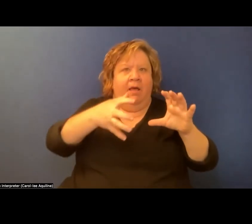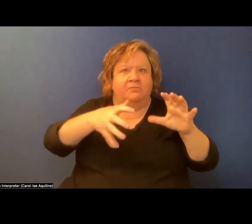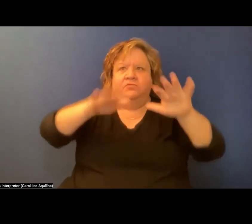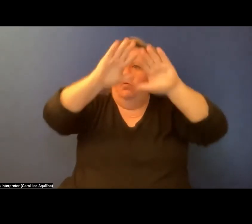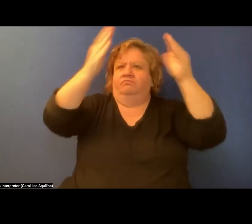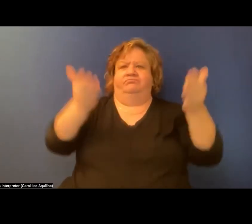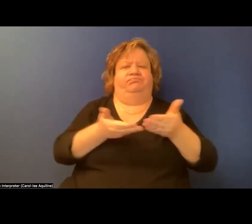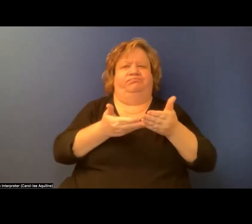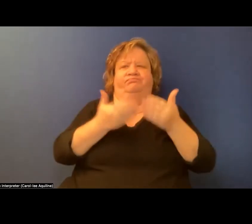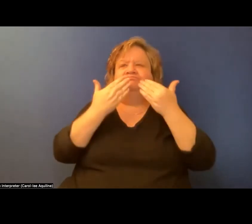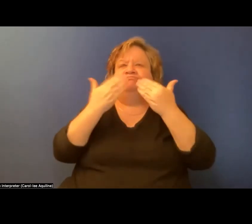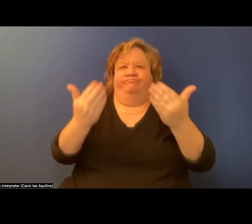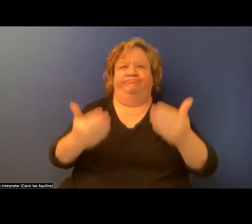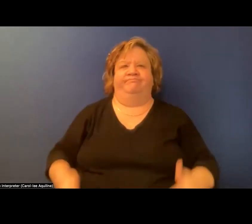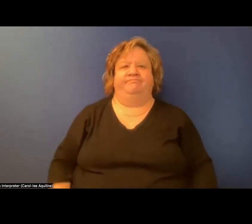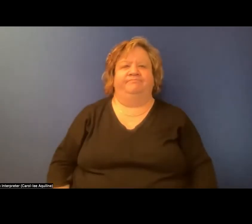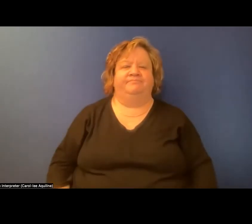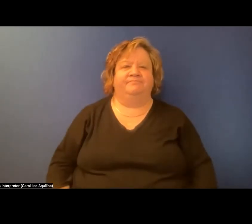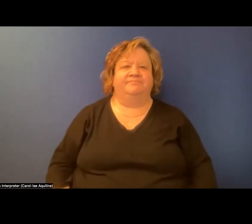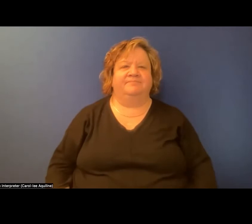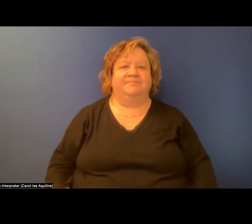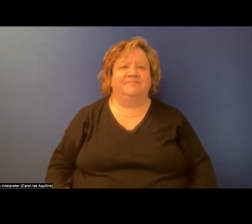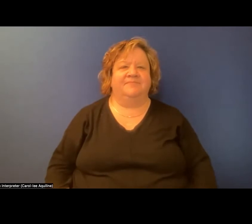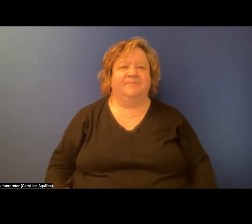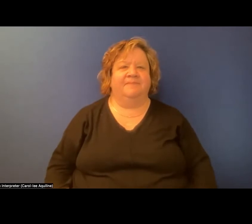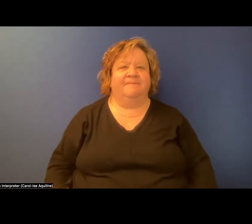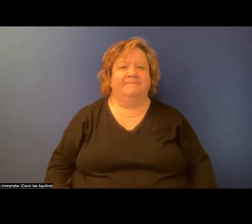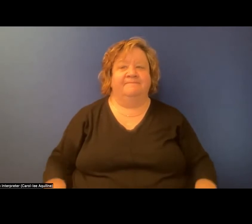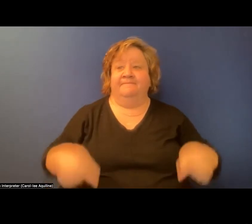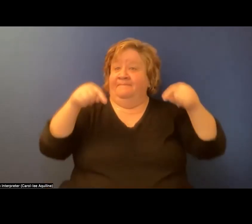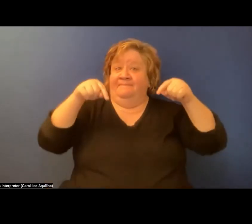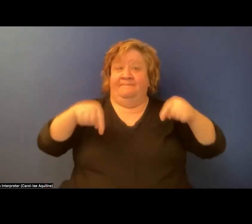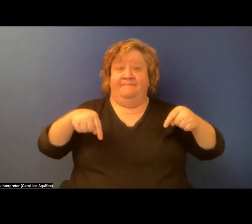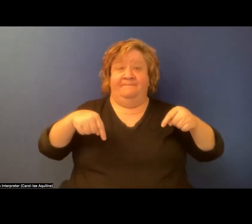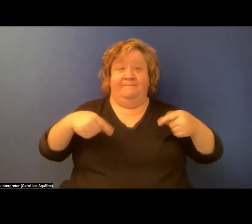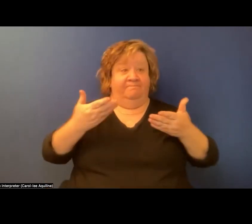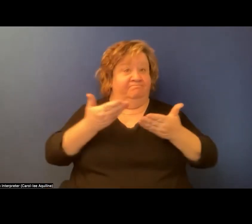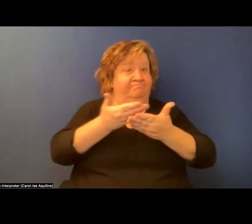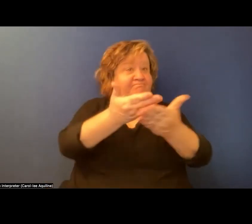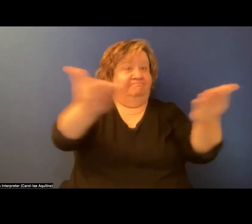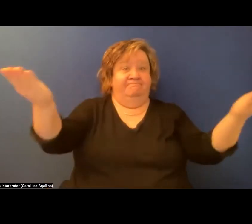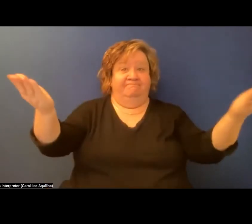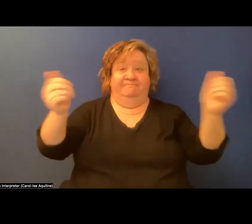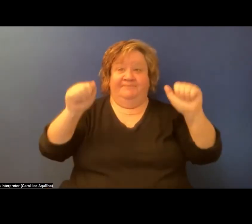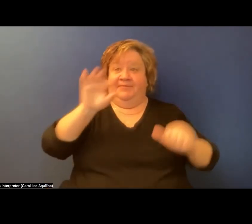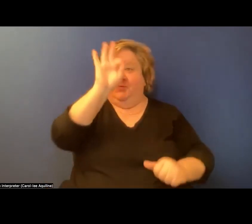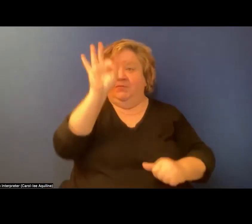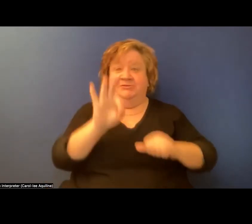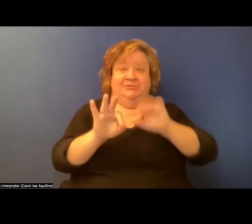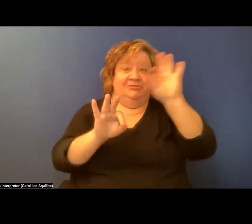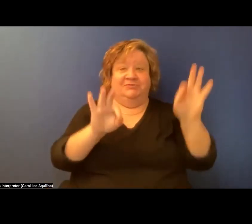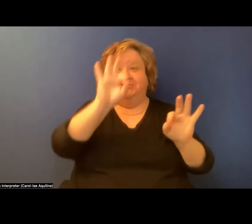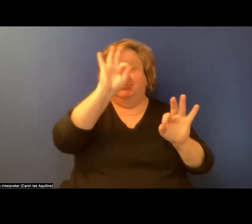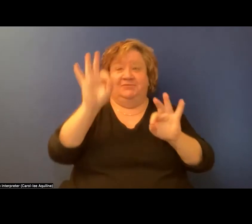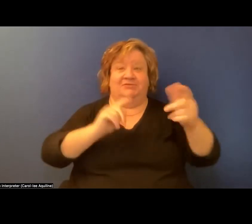we're gonna open the floor for question and answers. I will remind again